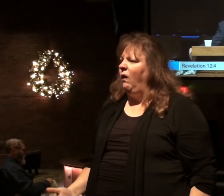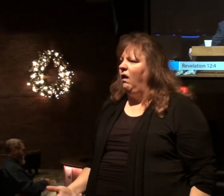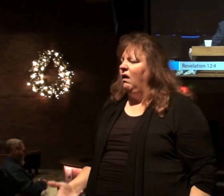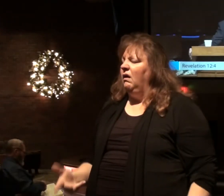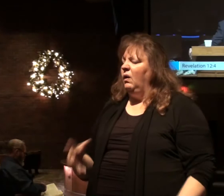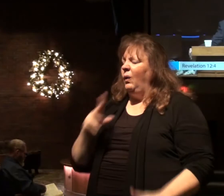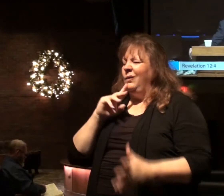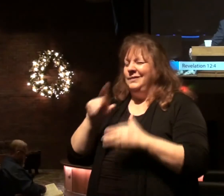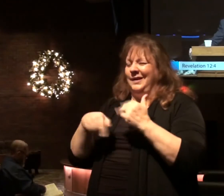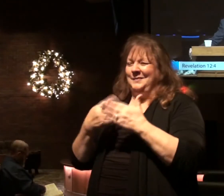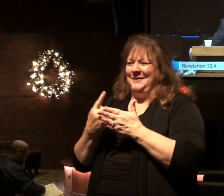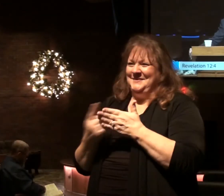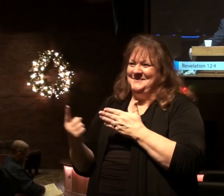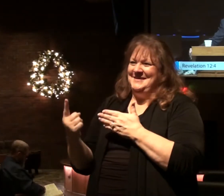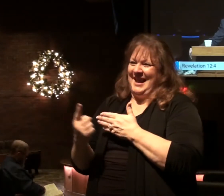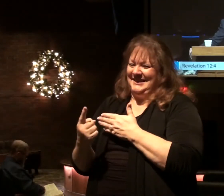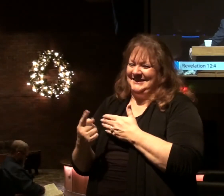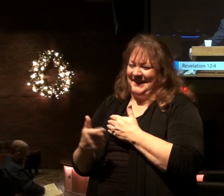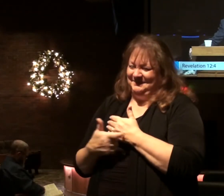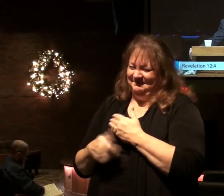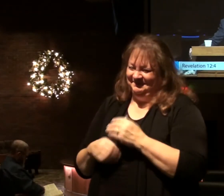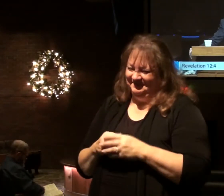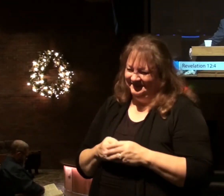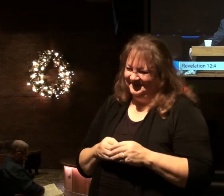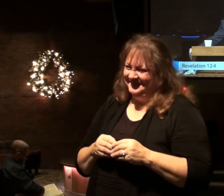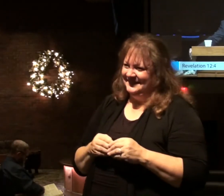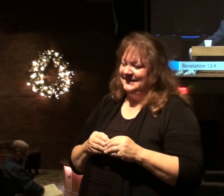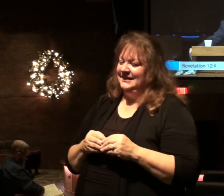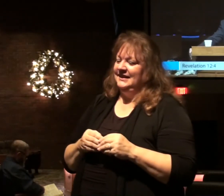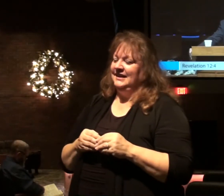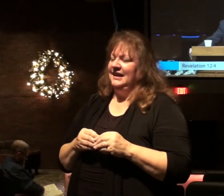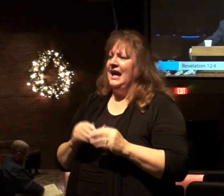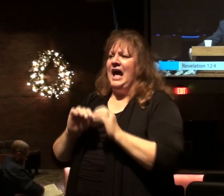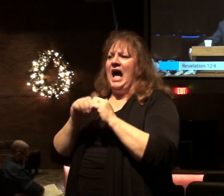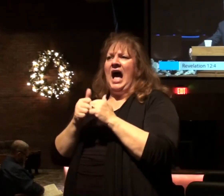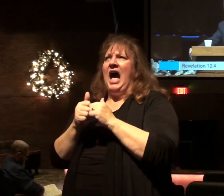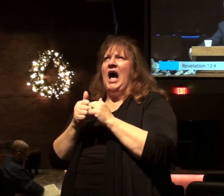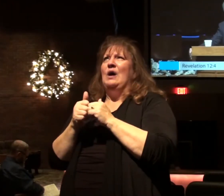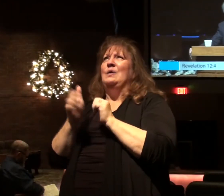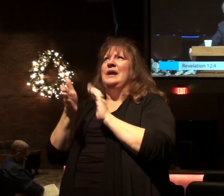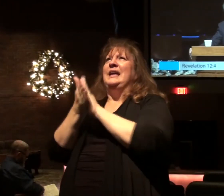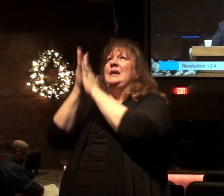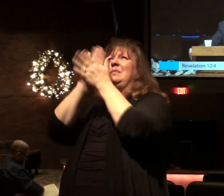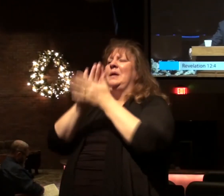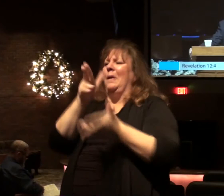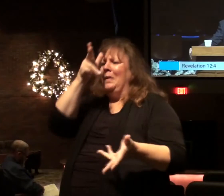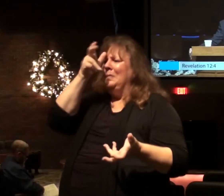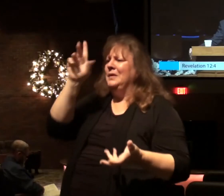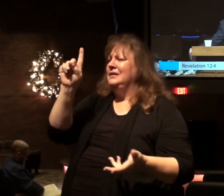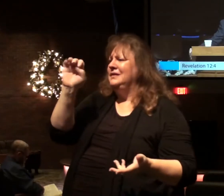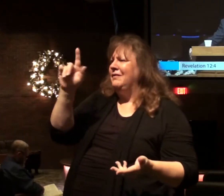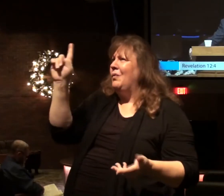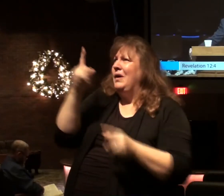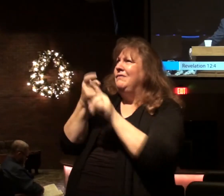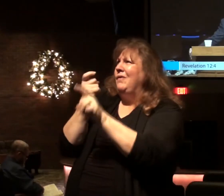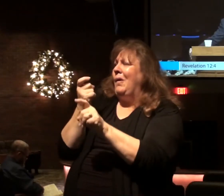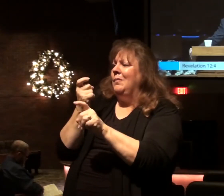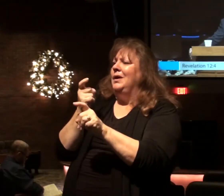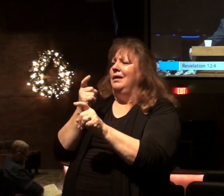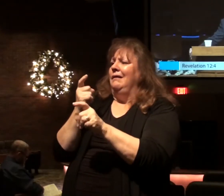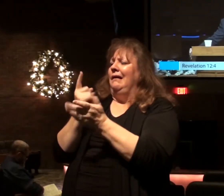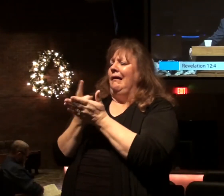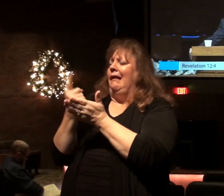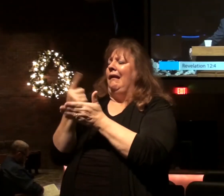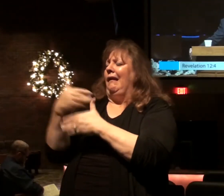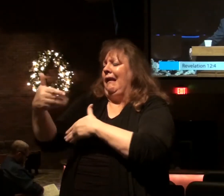pick him up the next time. How did he get to be the devil? And where did he come from? We'll talk about